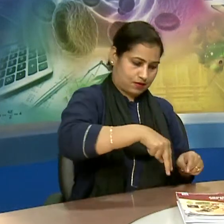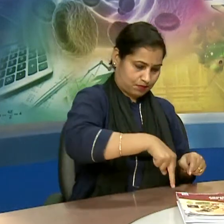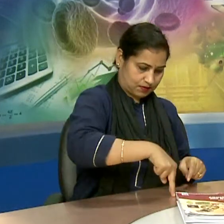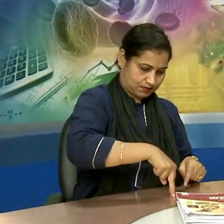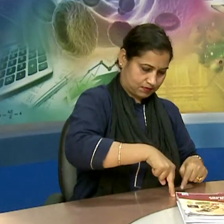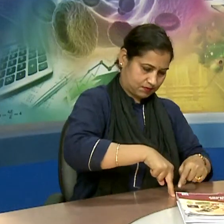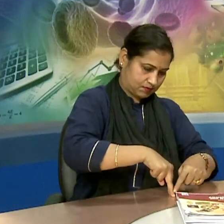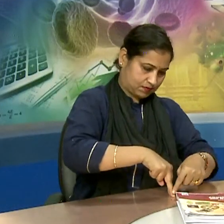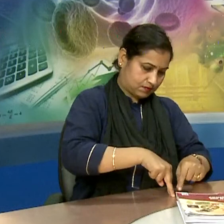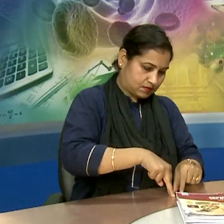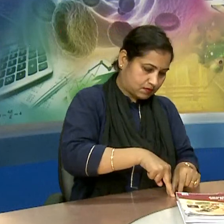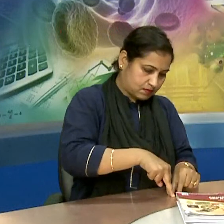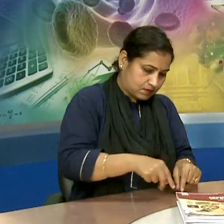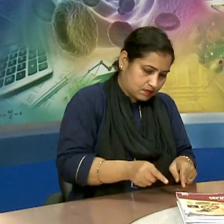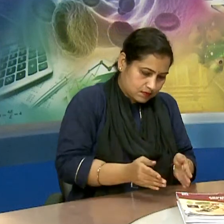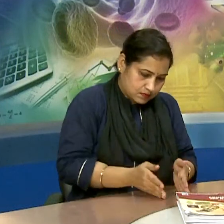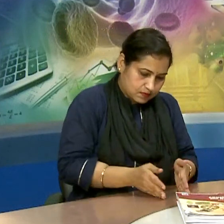would depend on the person